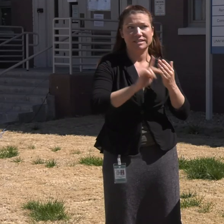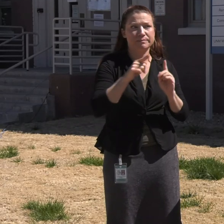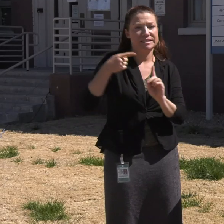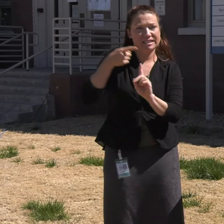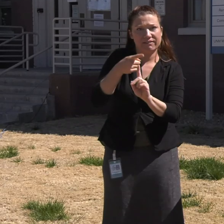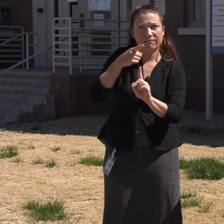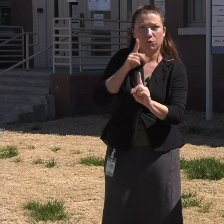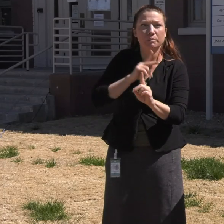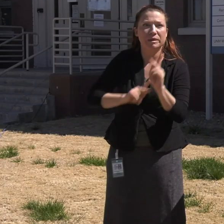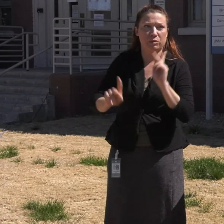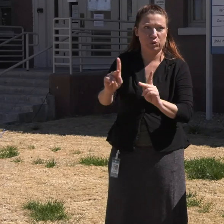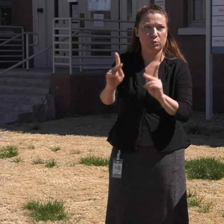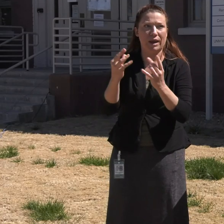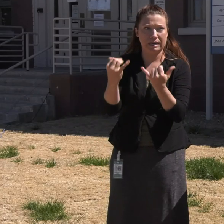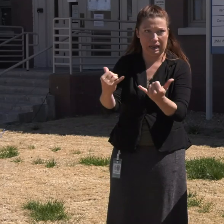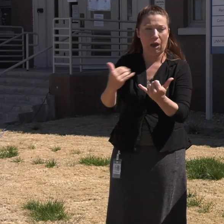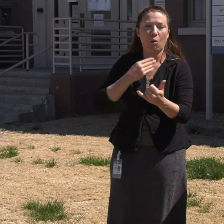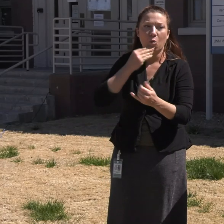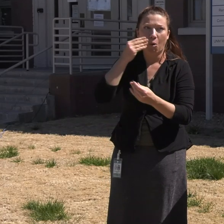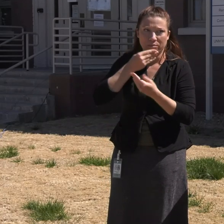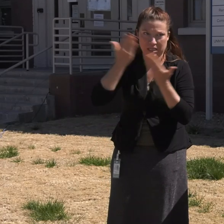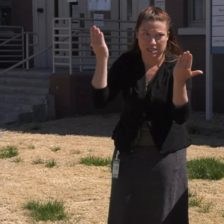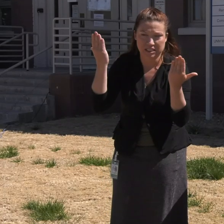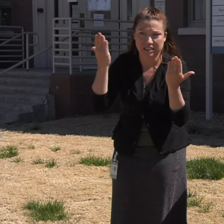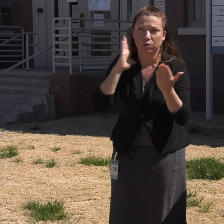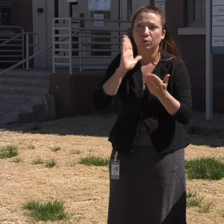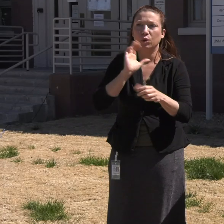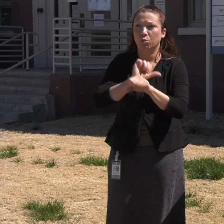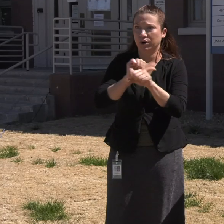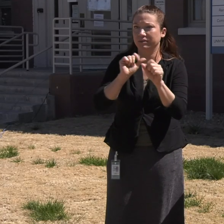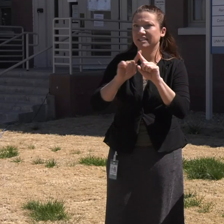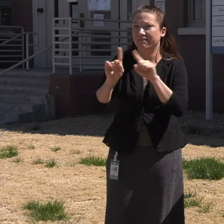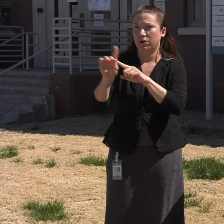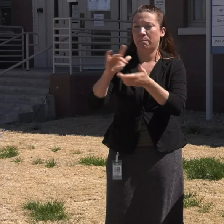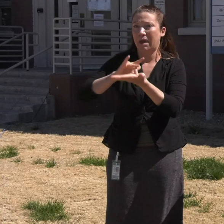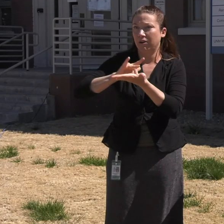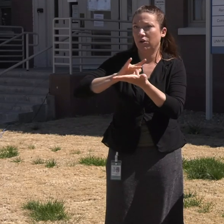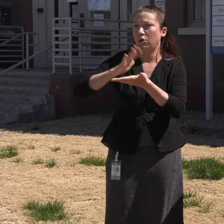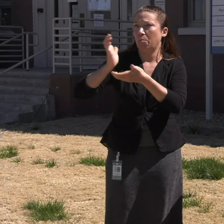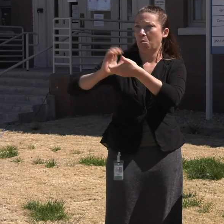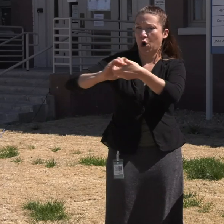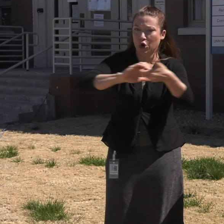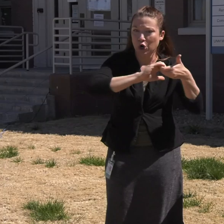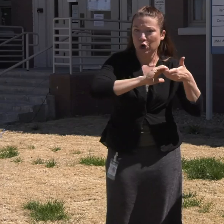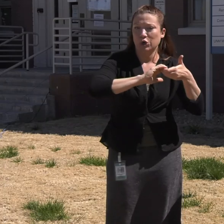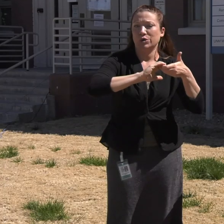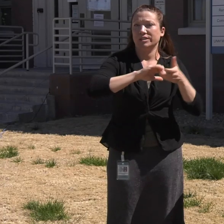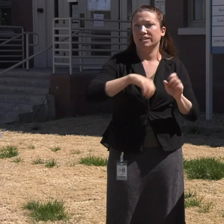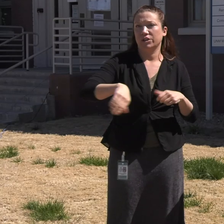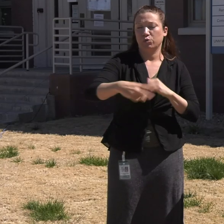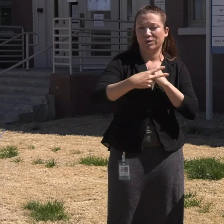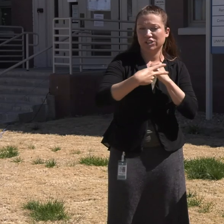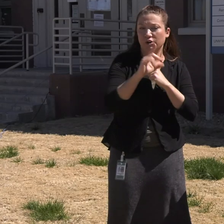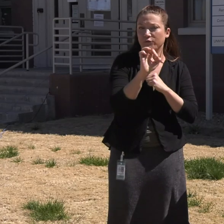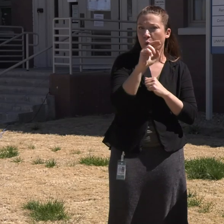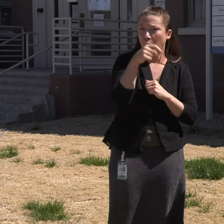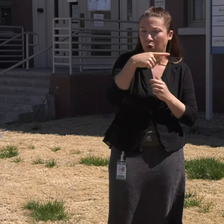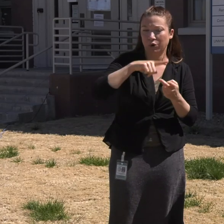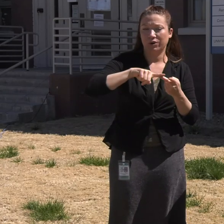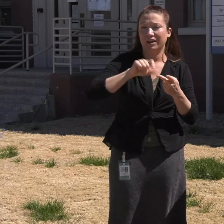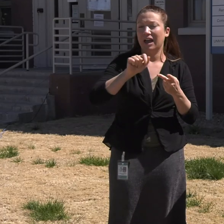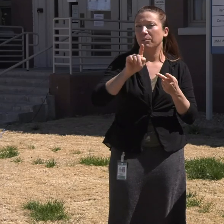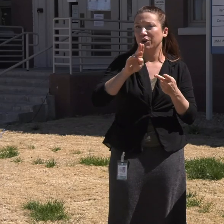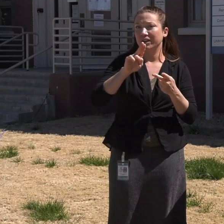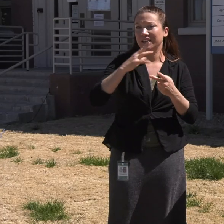our core medical partners, particularly the Medical Reserve Corps and Albuquerque Healthcare for the Homeless, to identify who needs